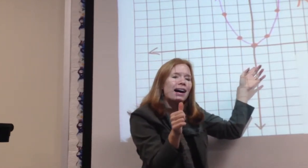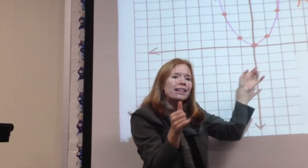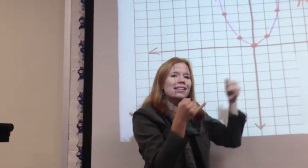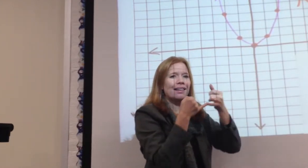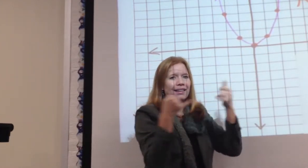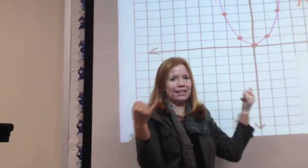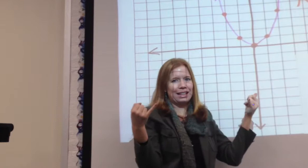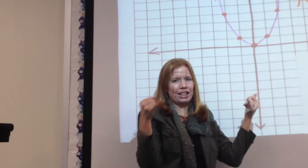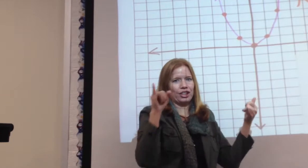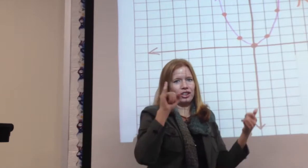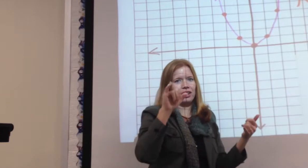not linear.